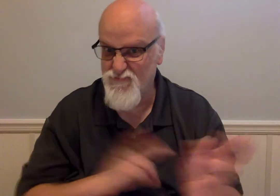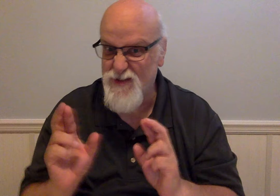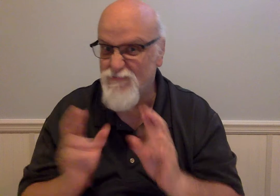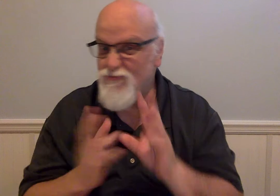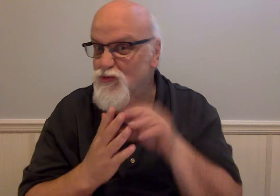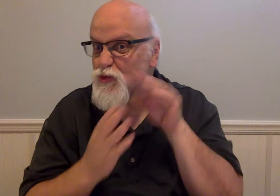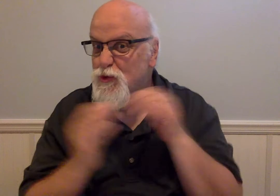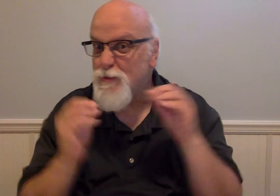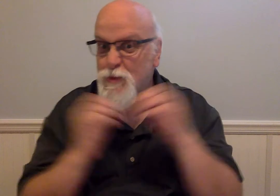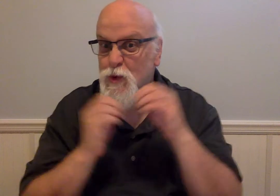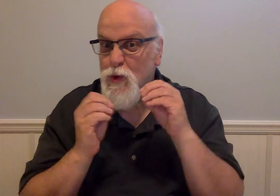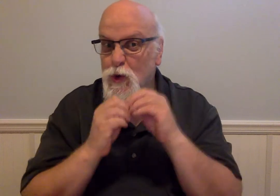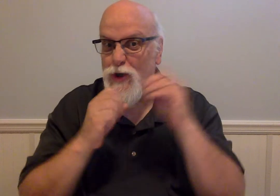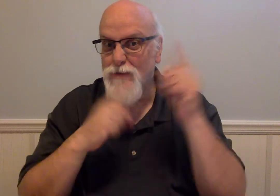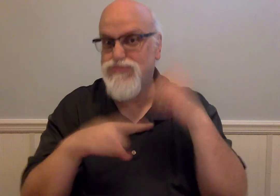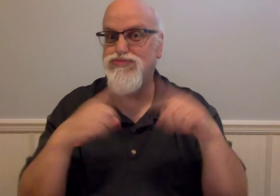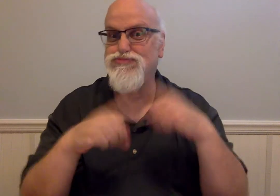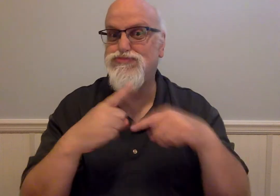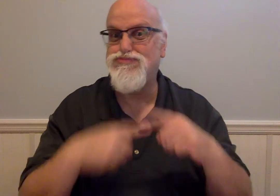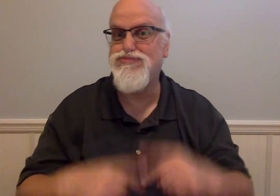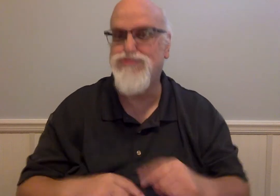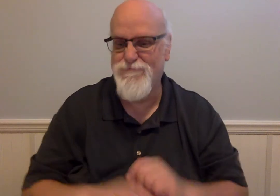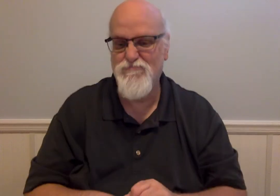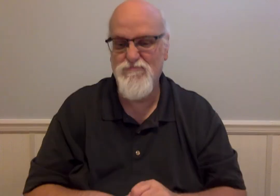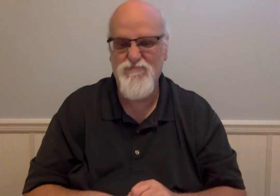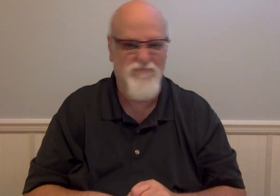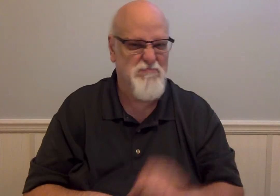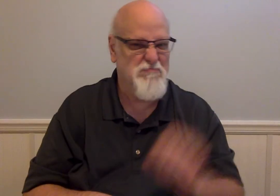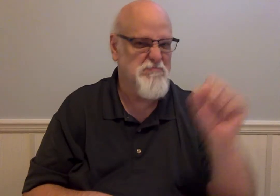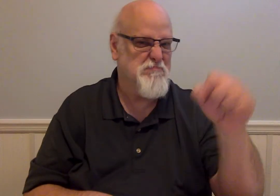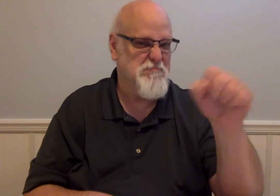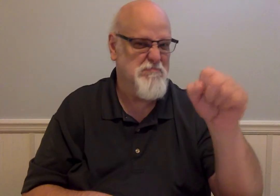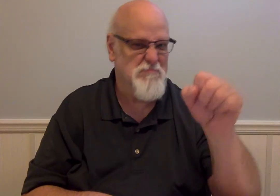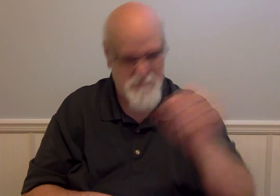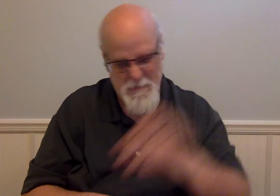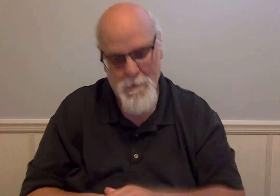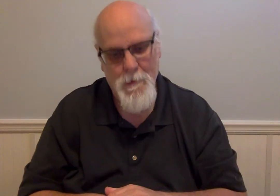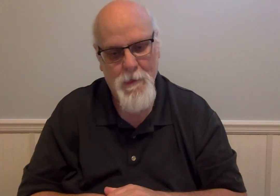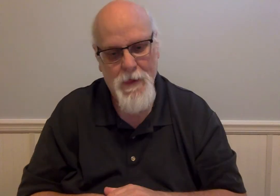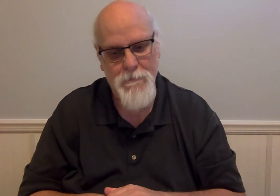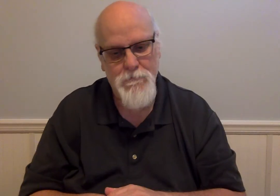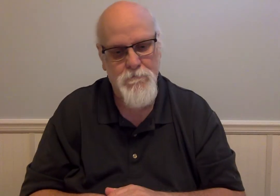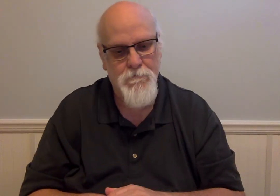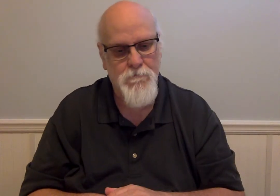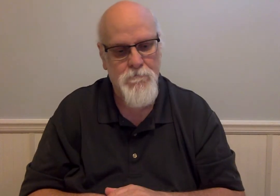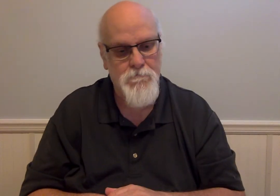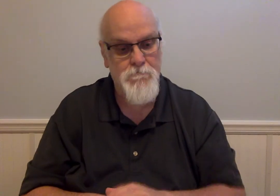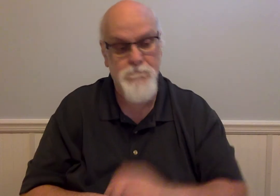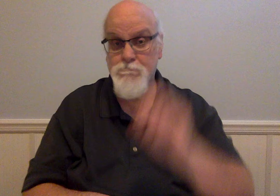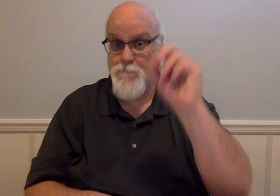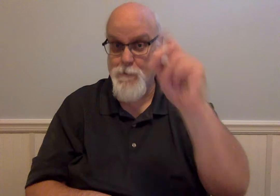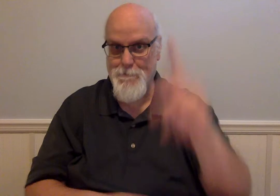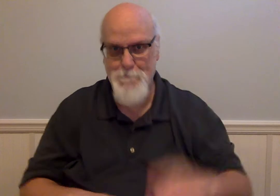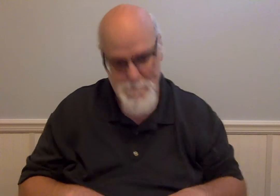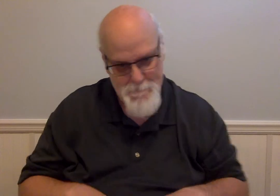You ready? To learn some more signs, to review our signs. I hope you say yes.